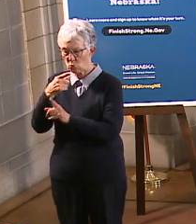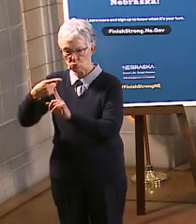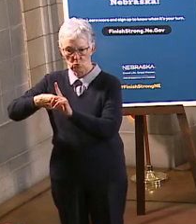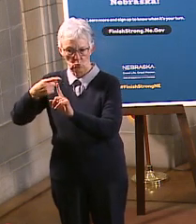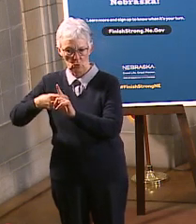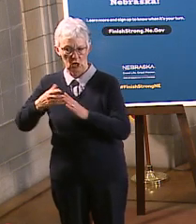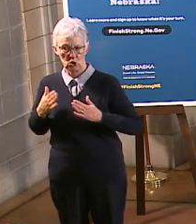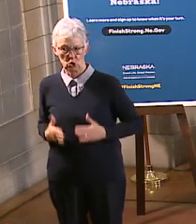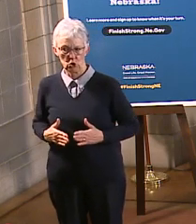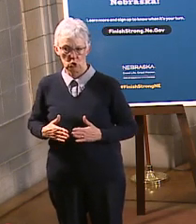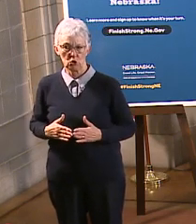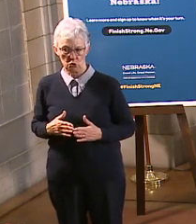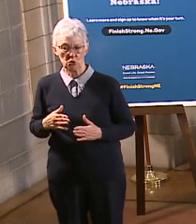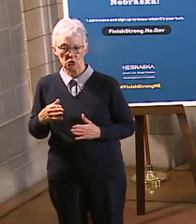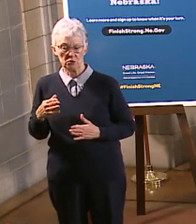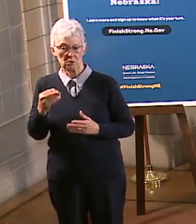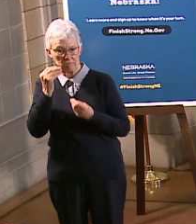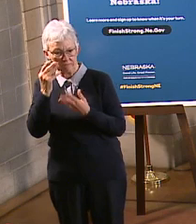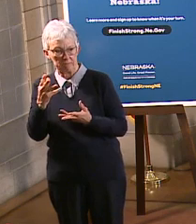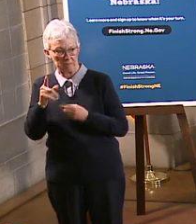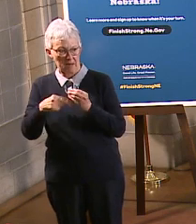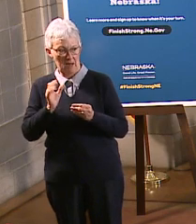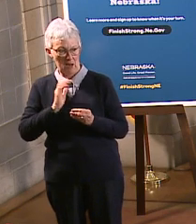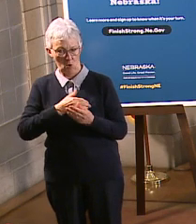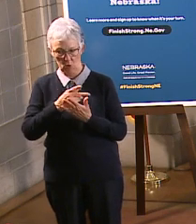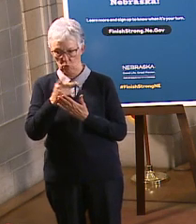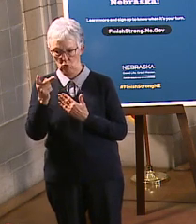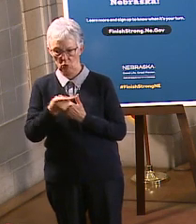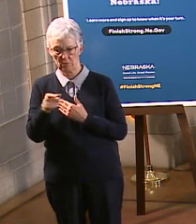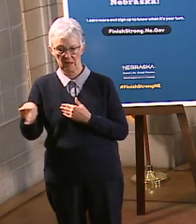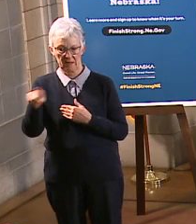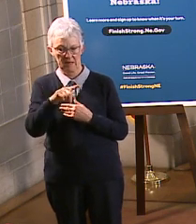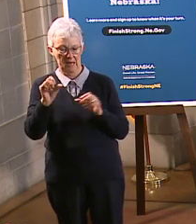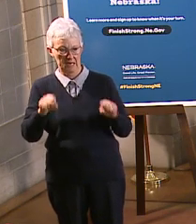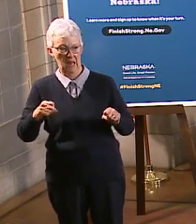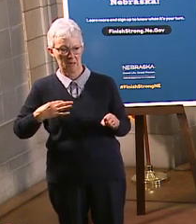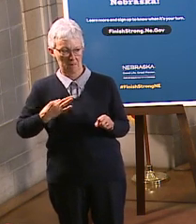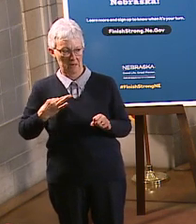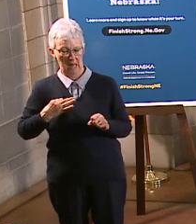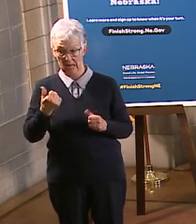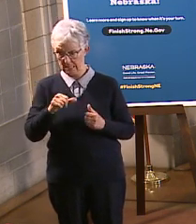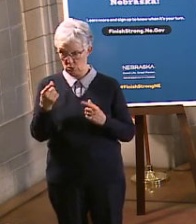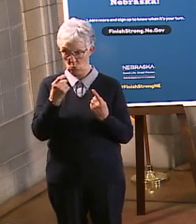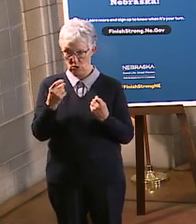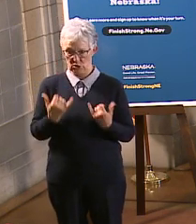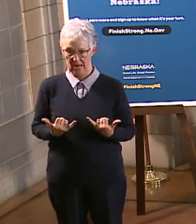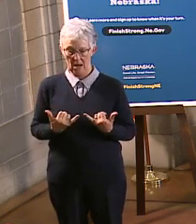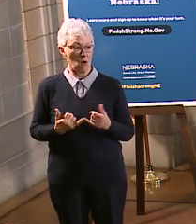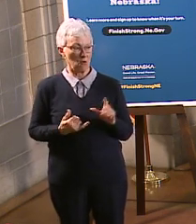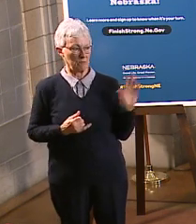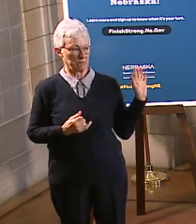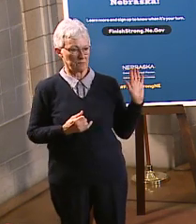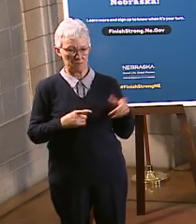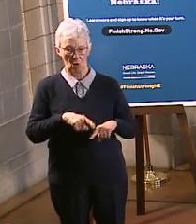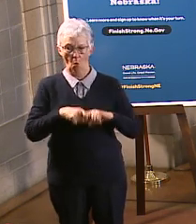apply. Are there any questions? We'll get questions afterwards. Okay.